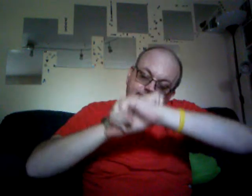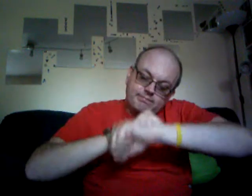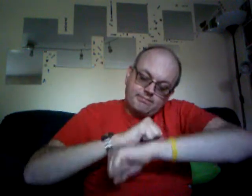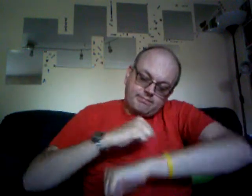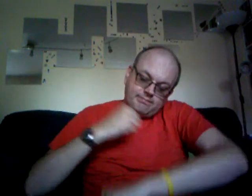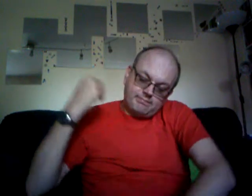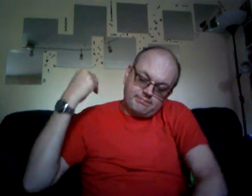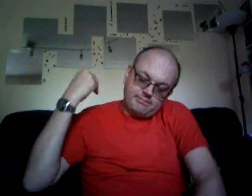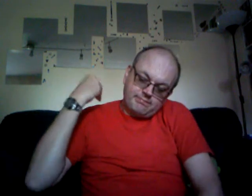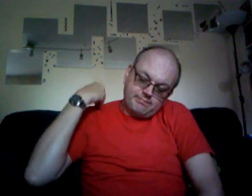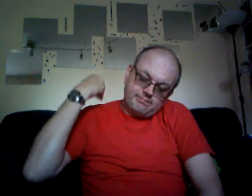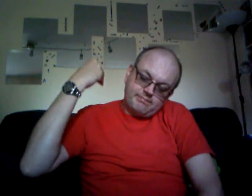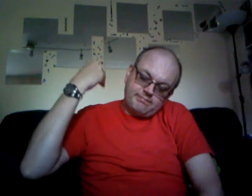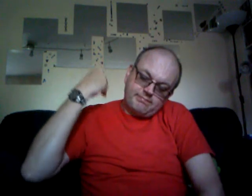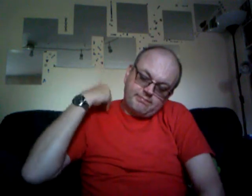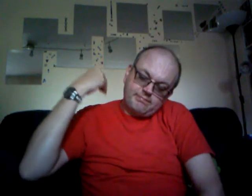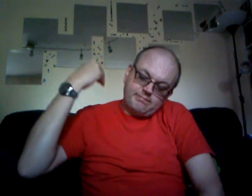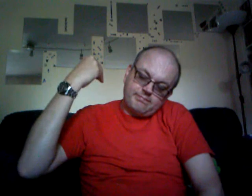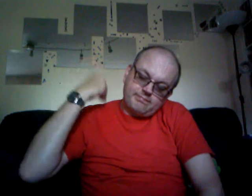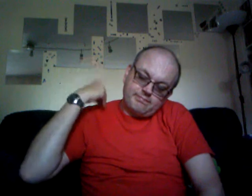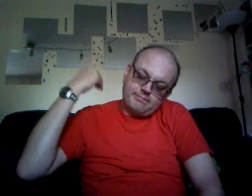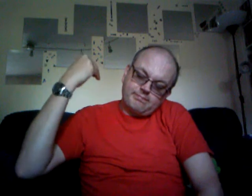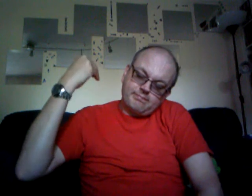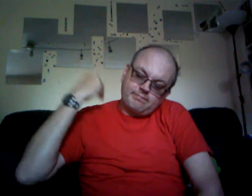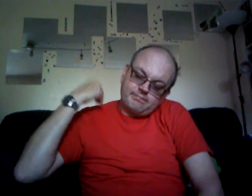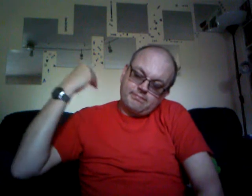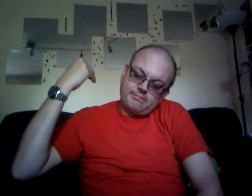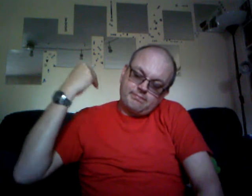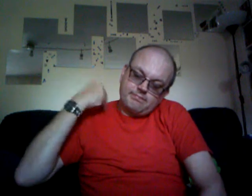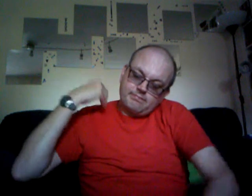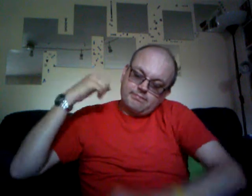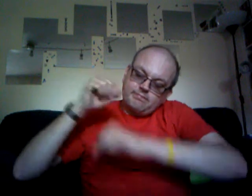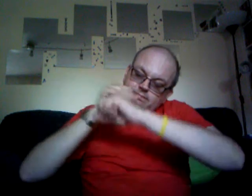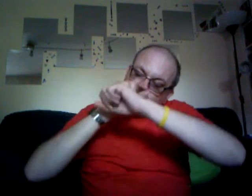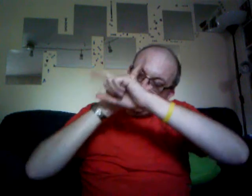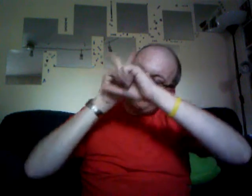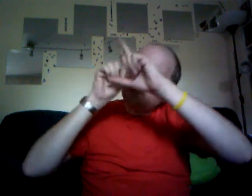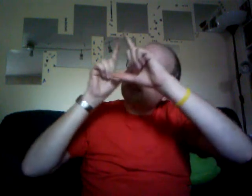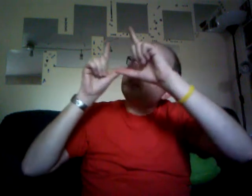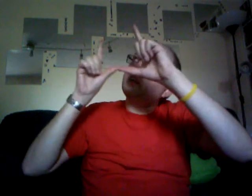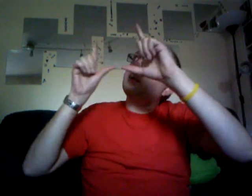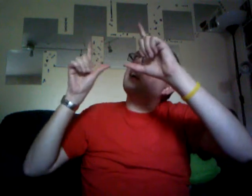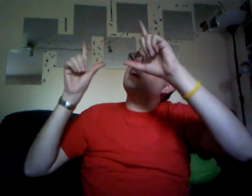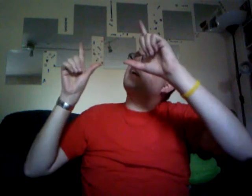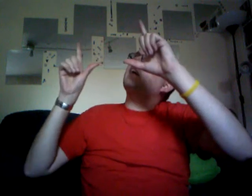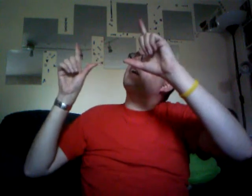heard you calling in the night.